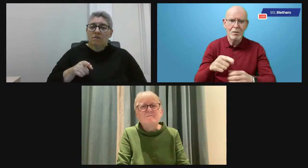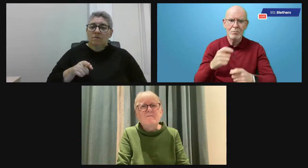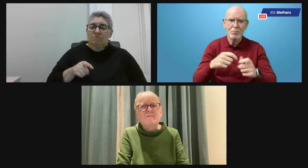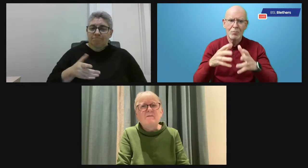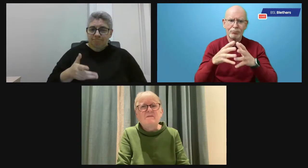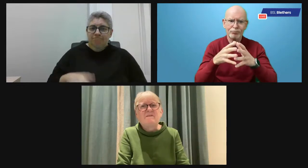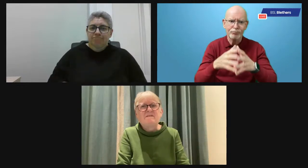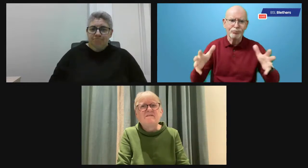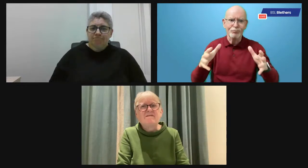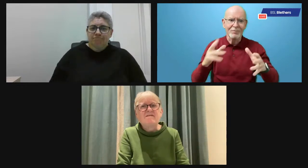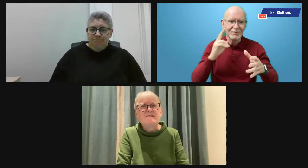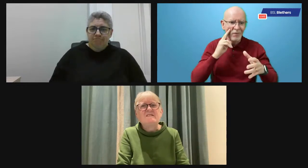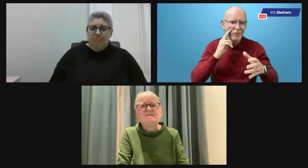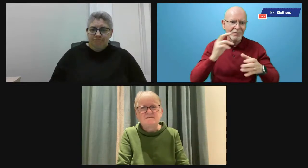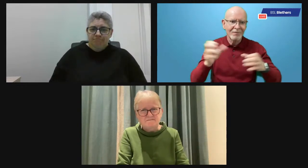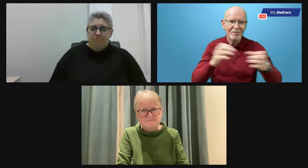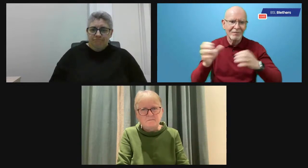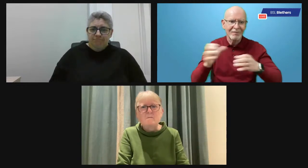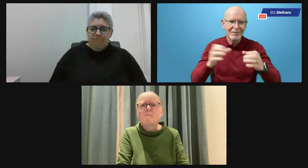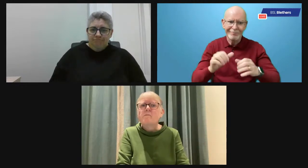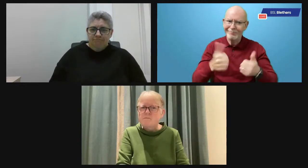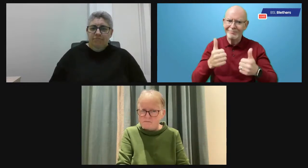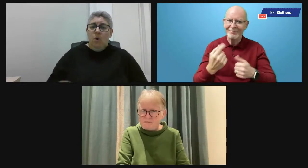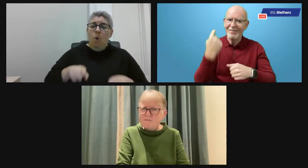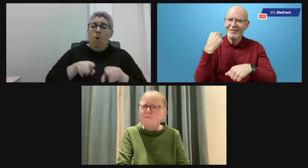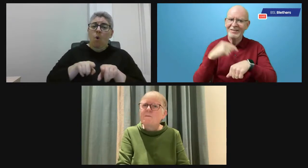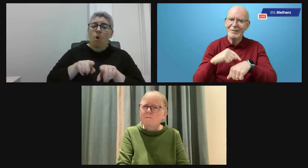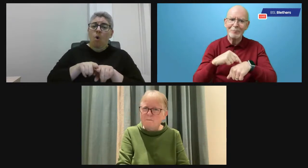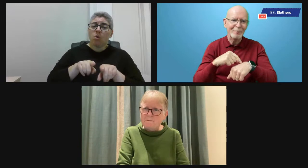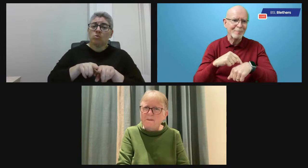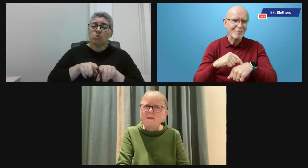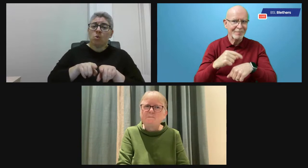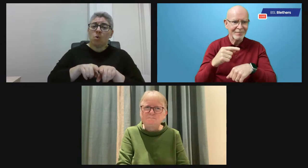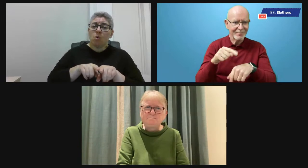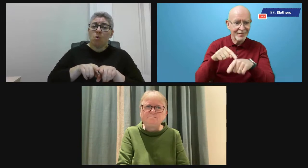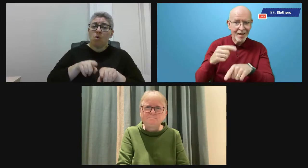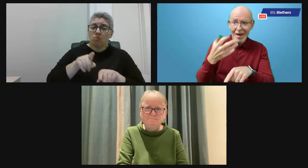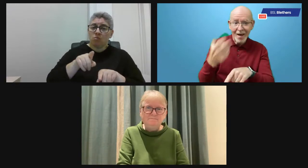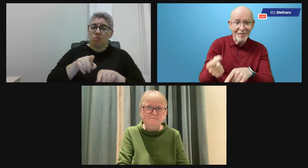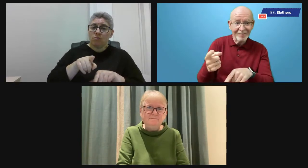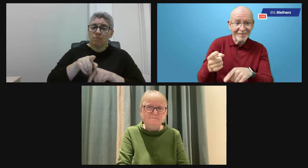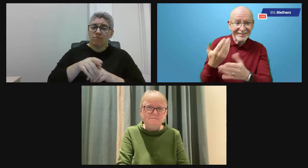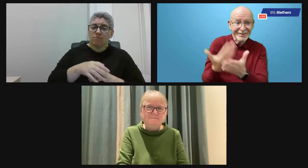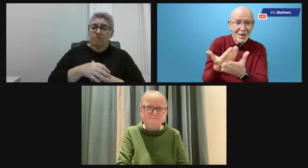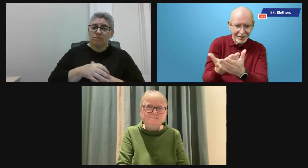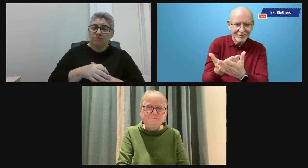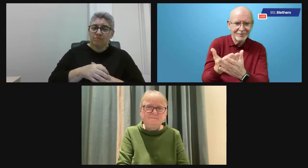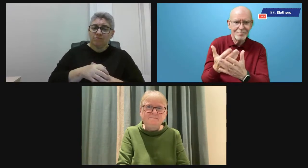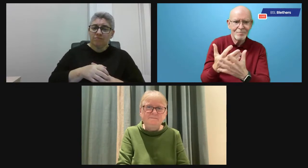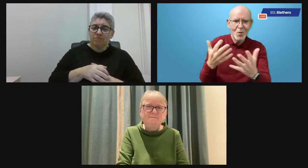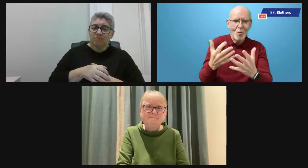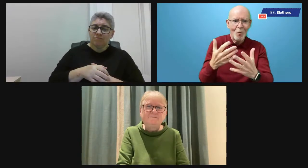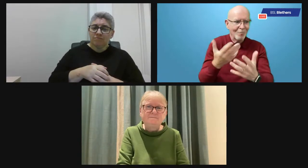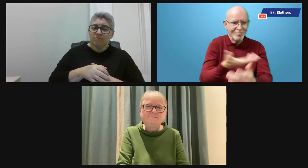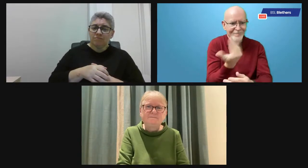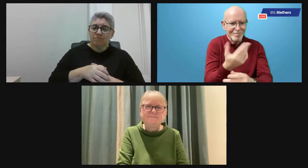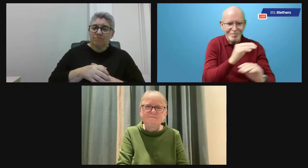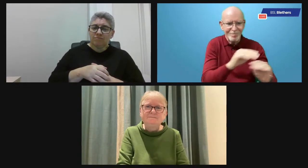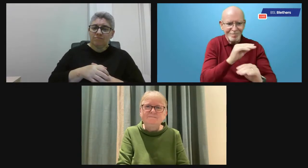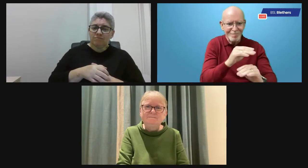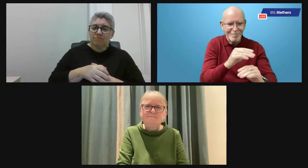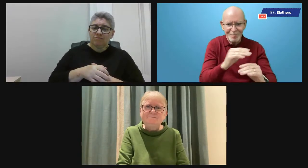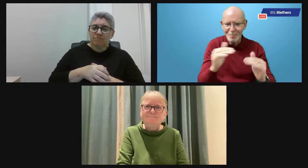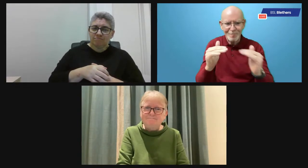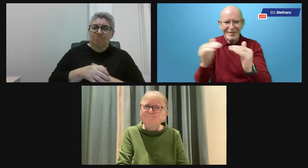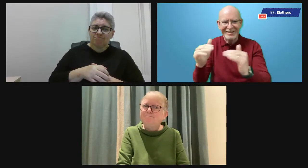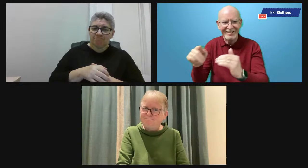or sewing. I mean, as soon as BSL was in offer, we had loads of students at that time really signing up for the